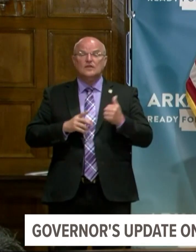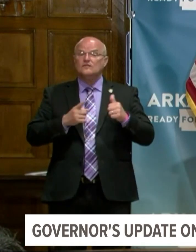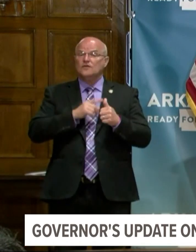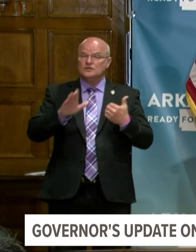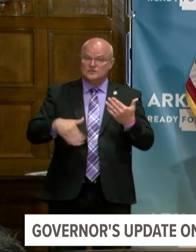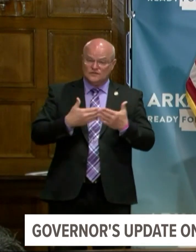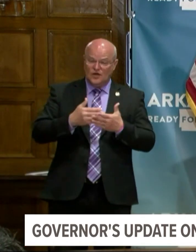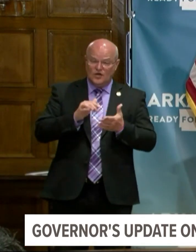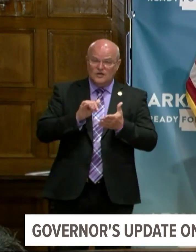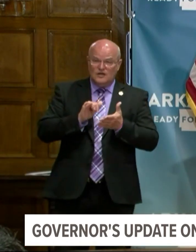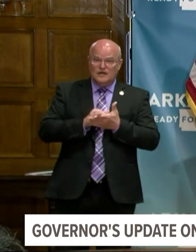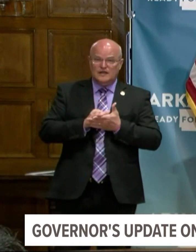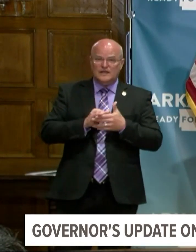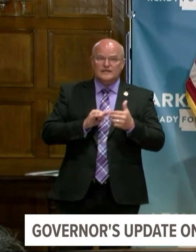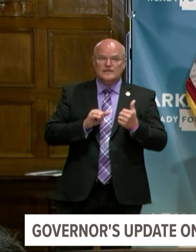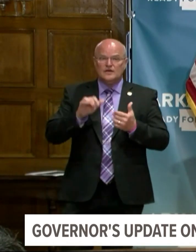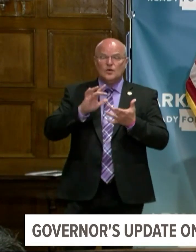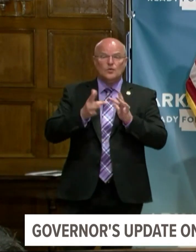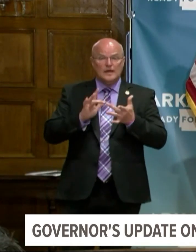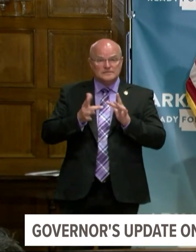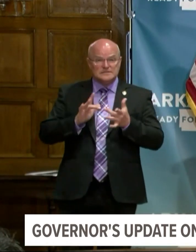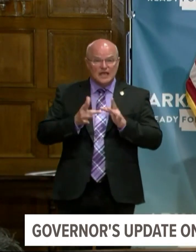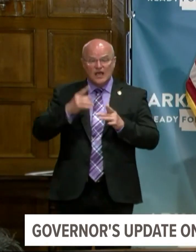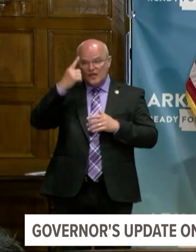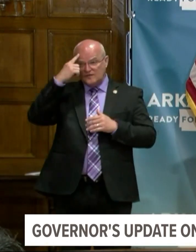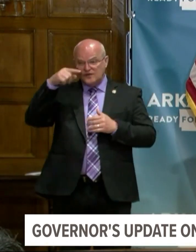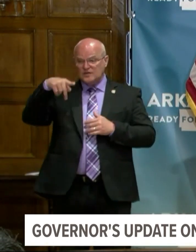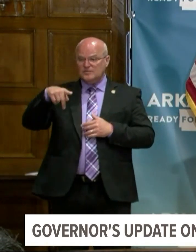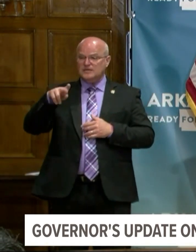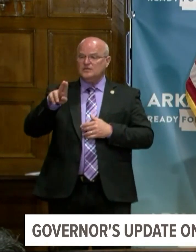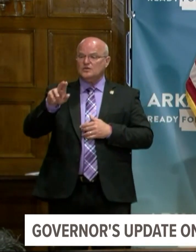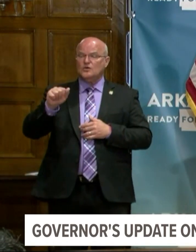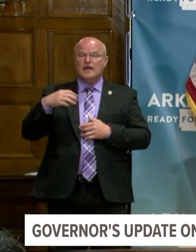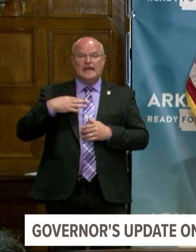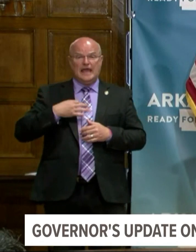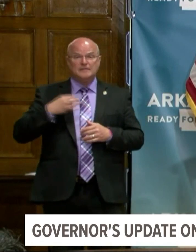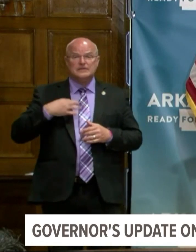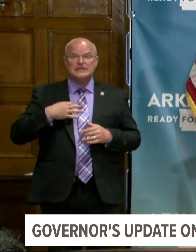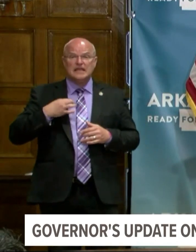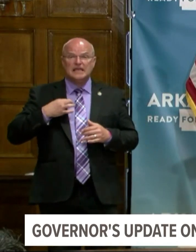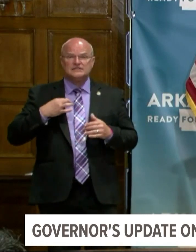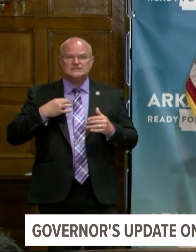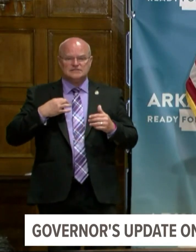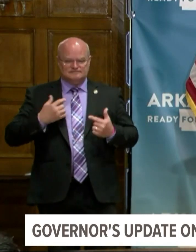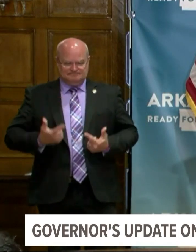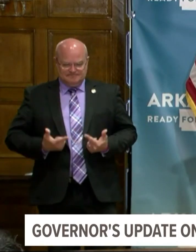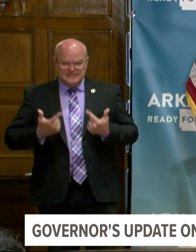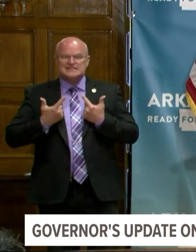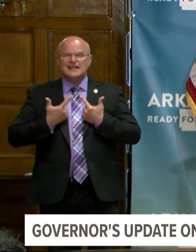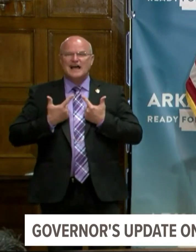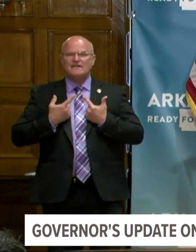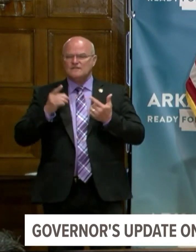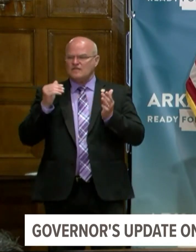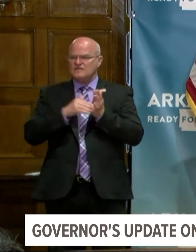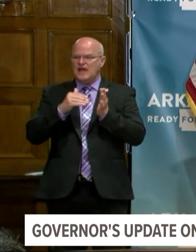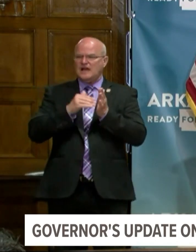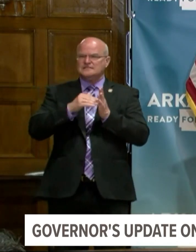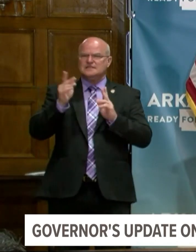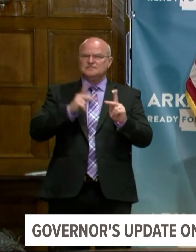First of all, the website for the PUA applications is alive. Thousands